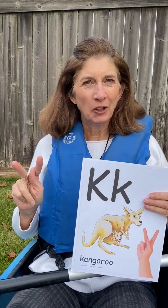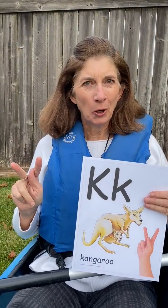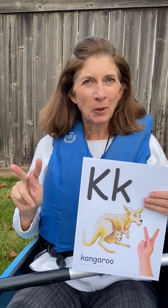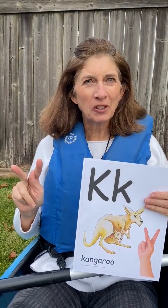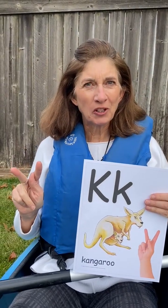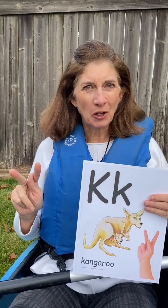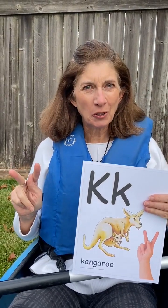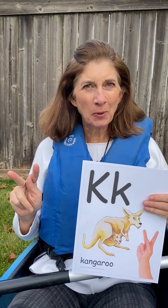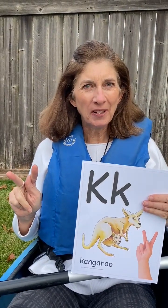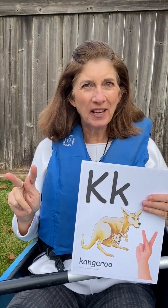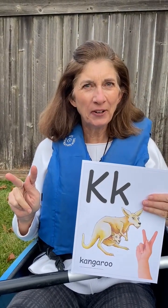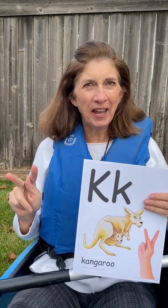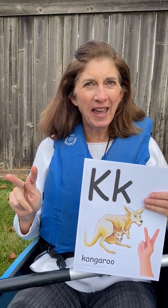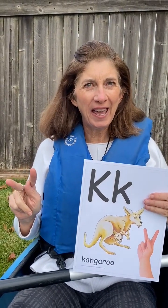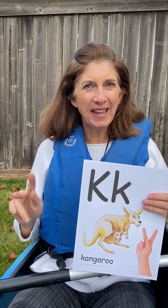know what starts with the letter K?